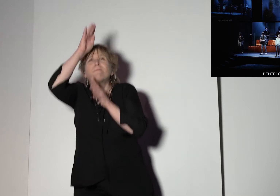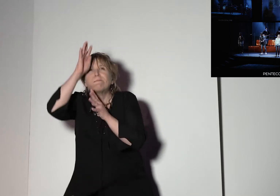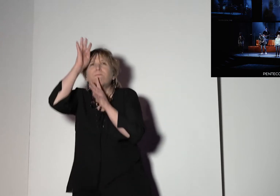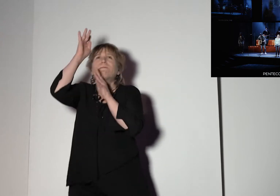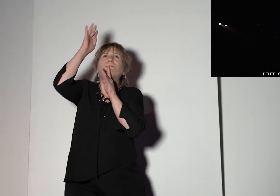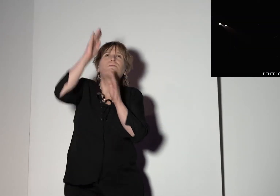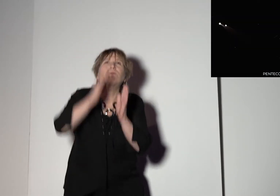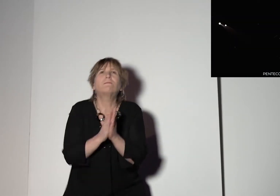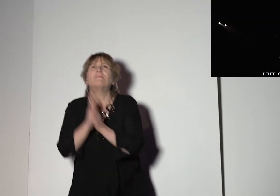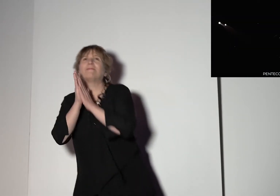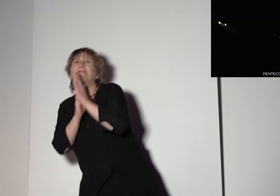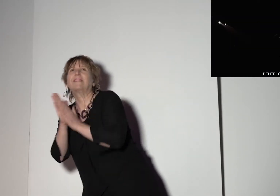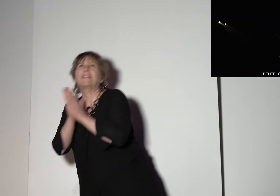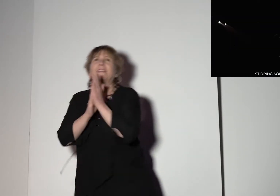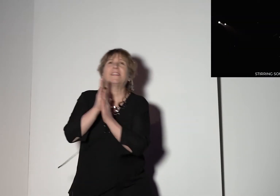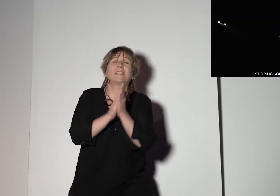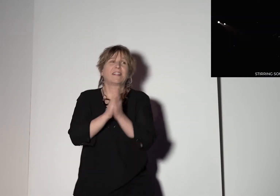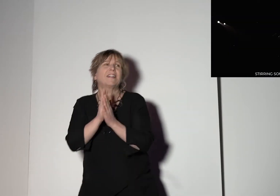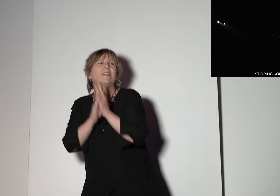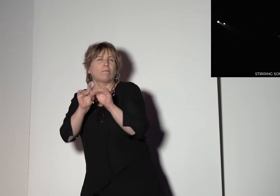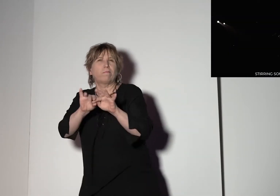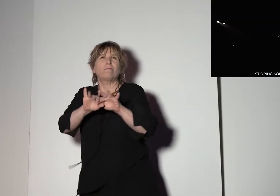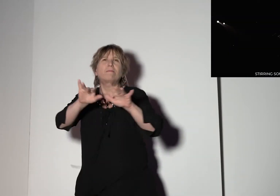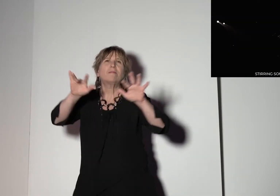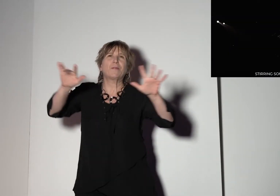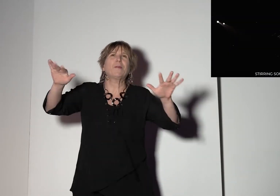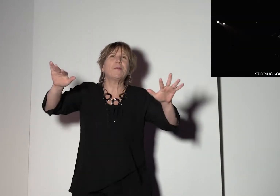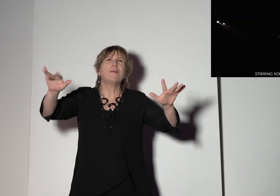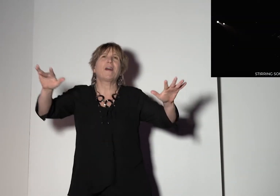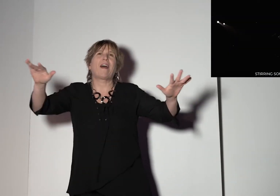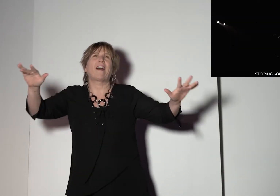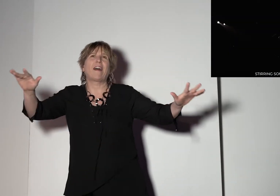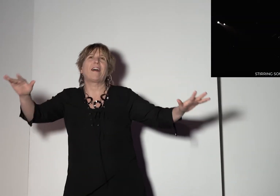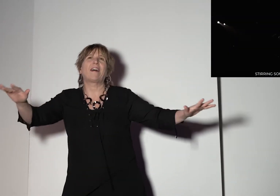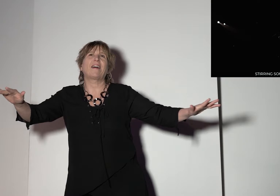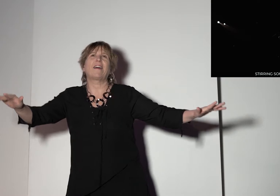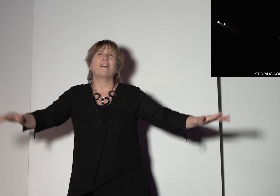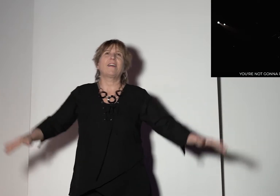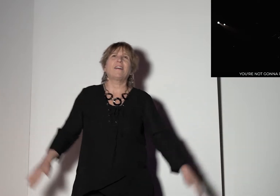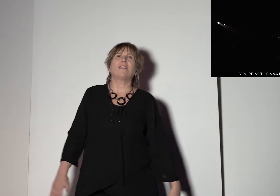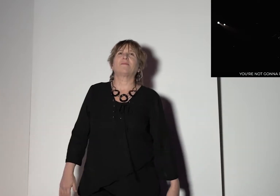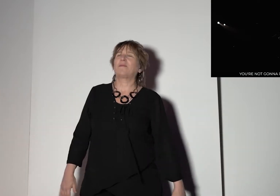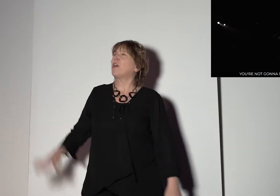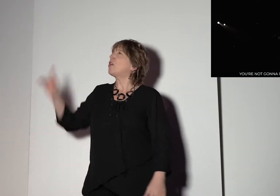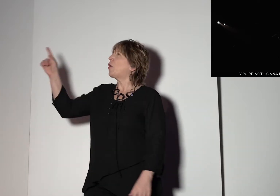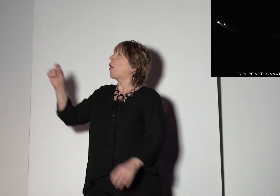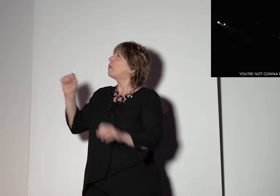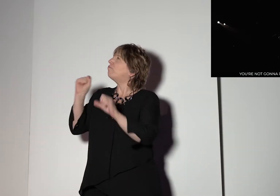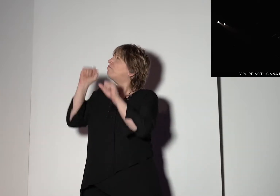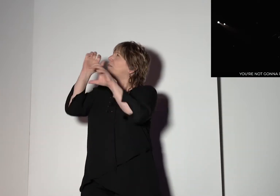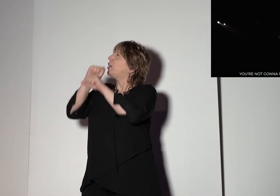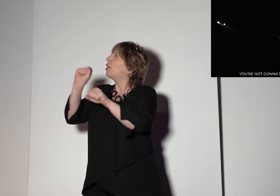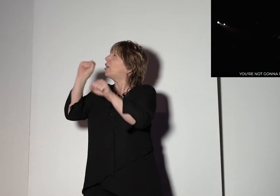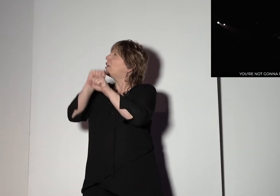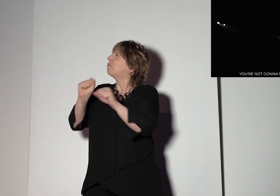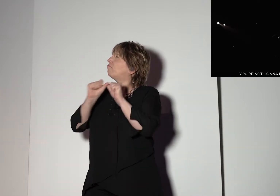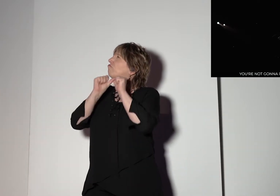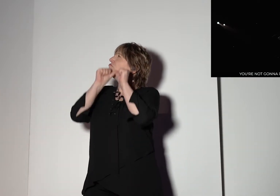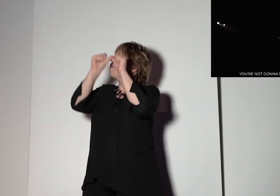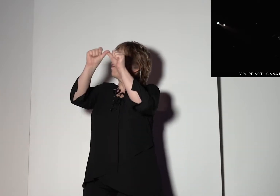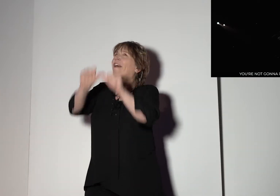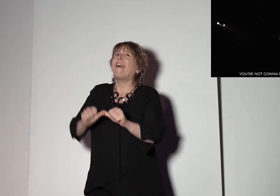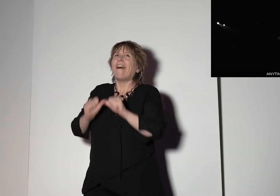Pentecostal fire, stirring something new. You're not gonna run out